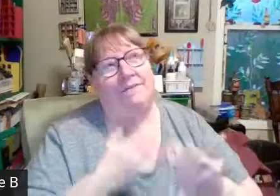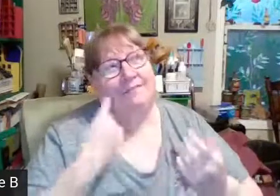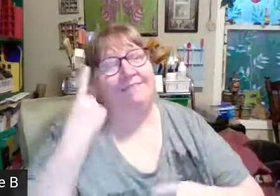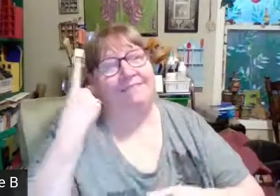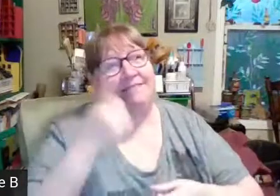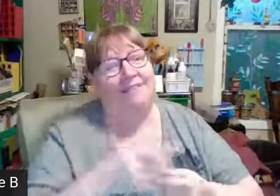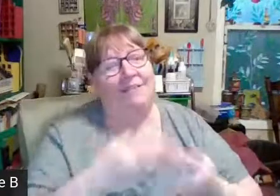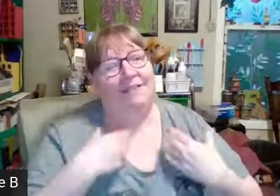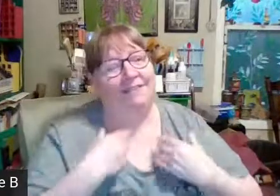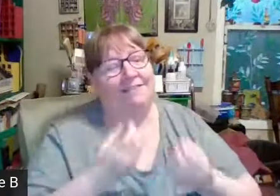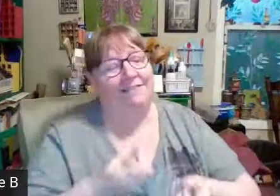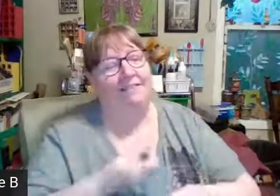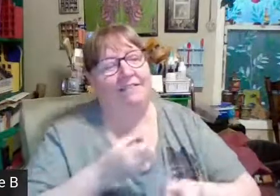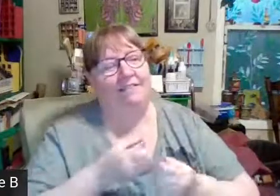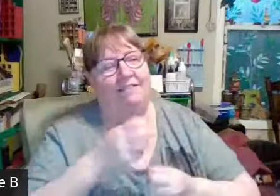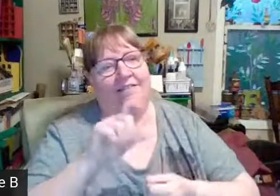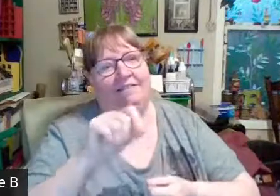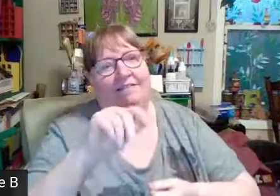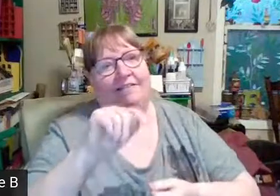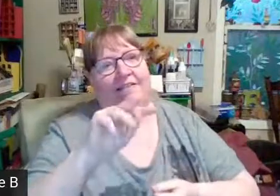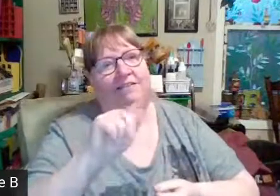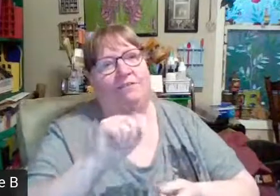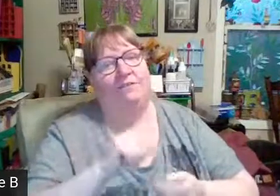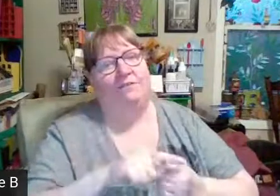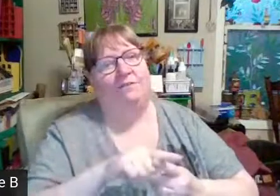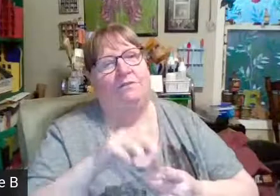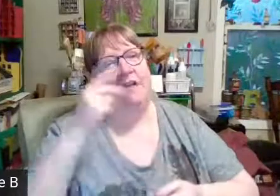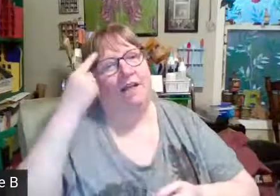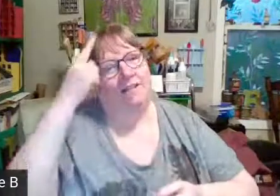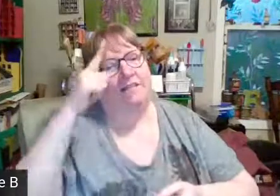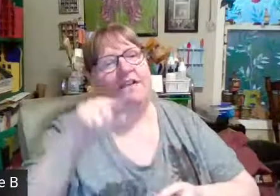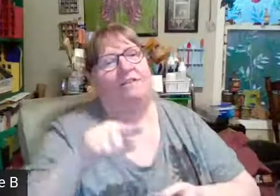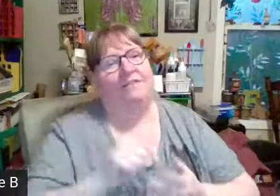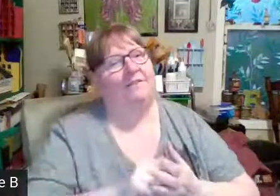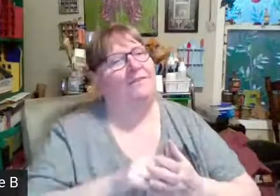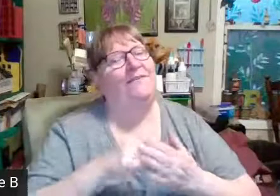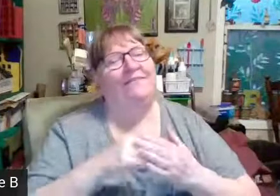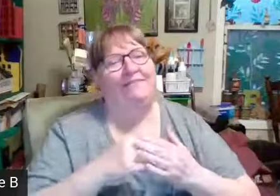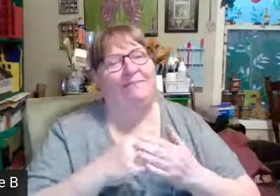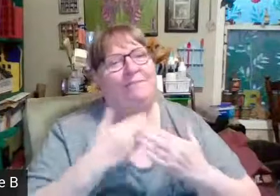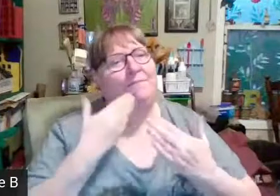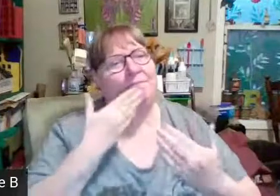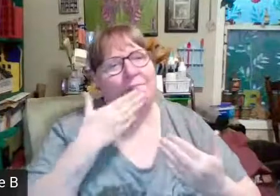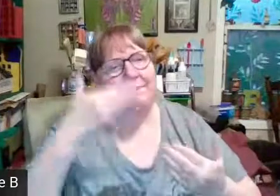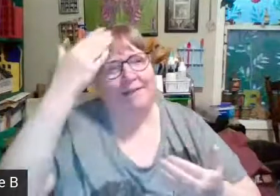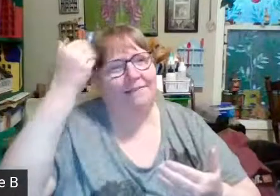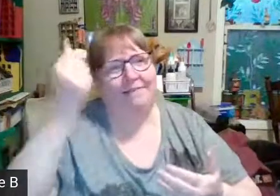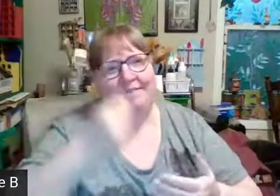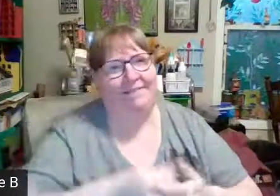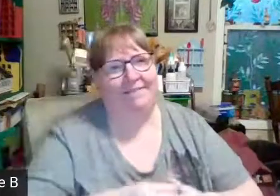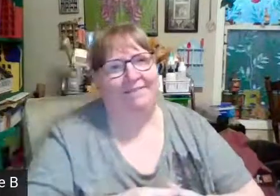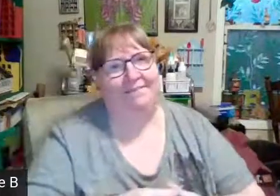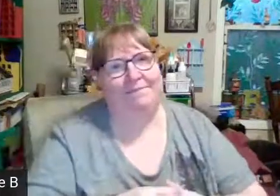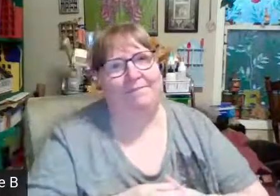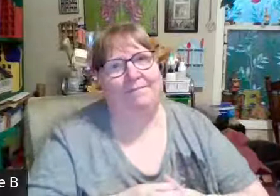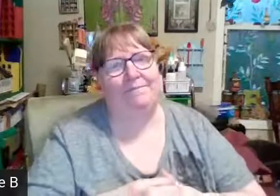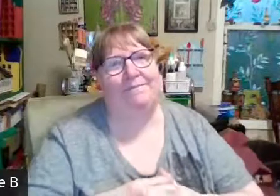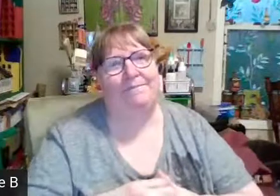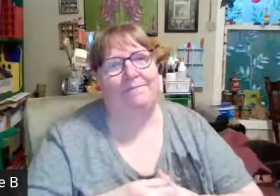even more so than getting to know you guys with the instant messages or the emails or the various ways that we chat. And so with